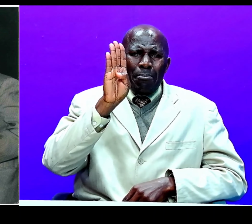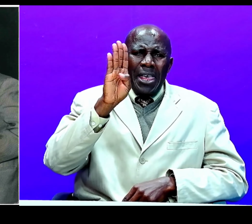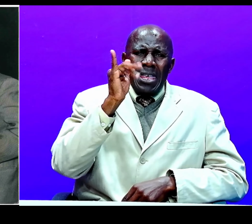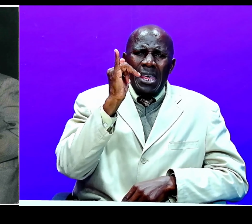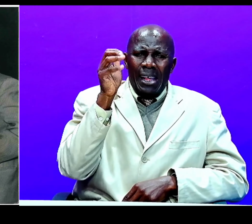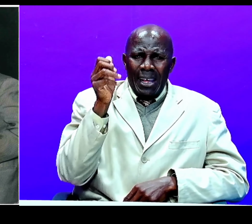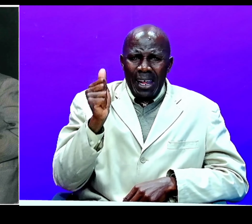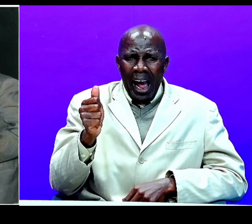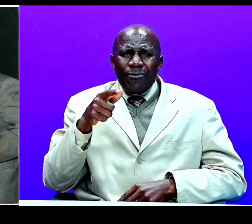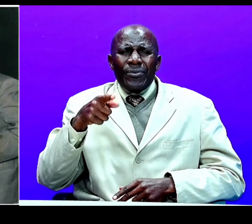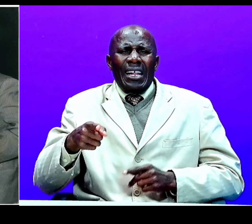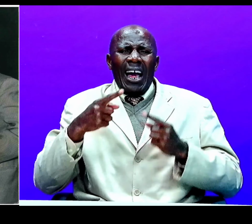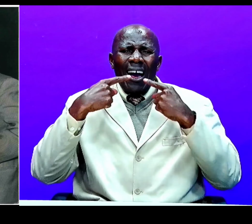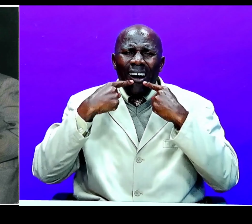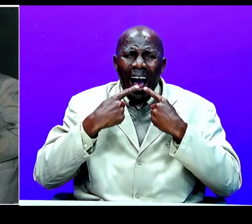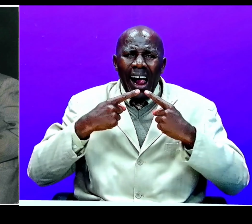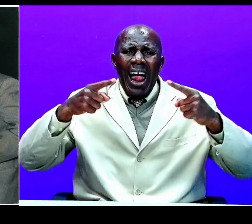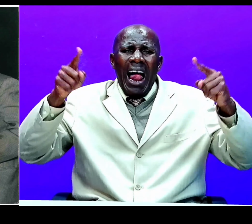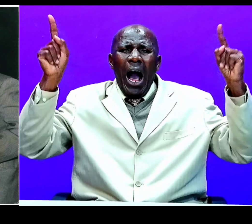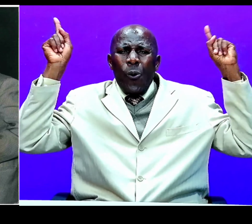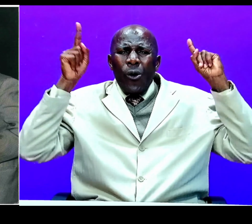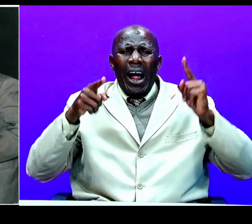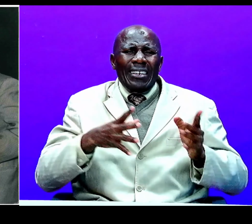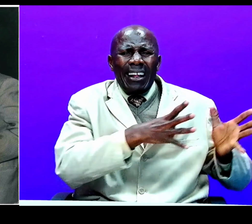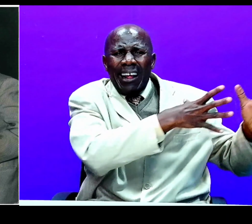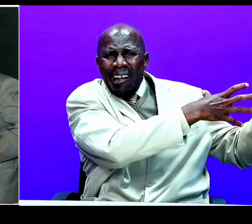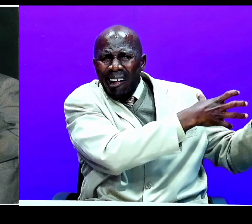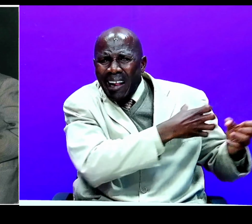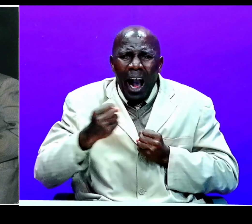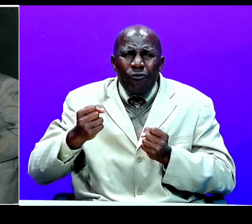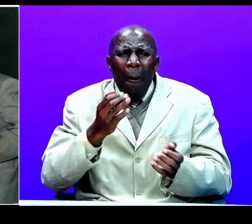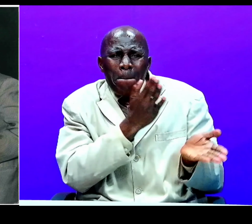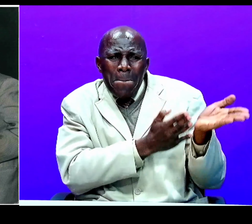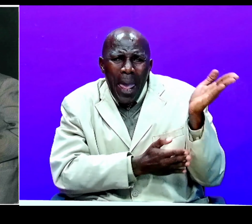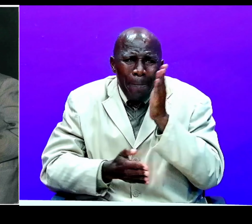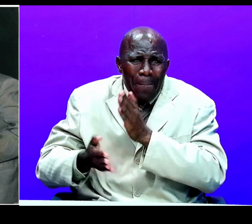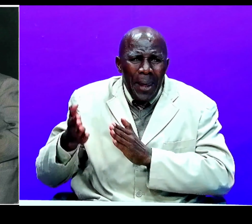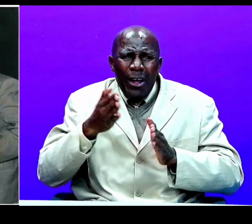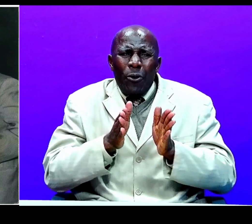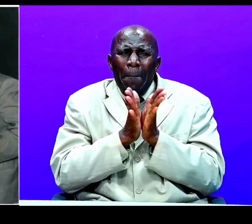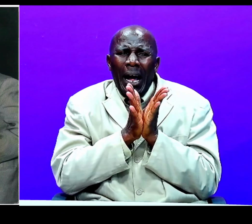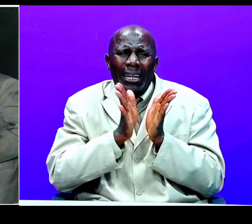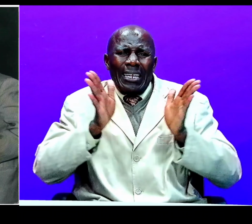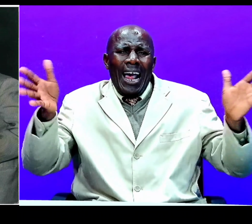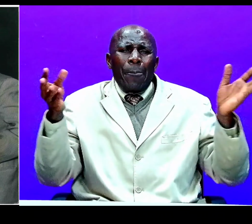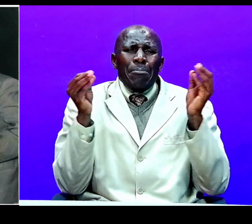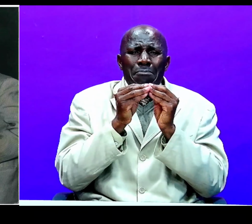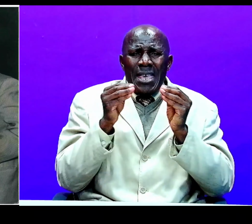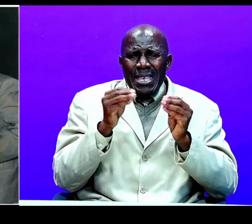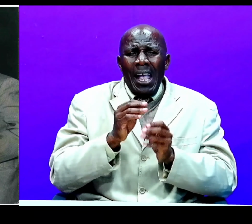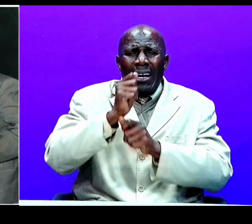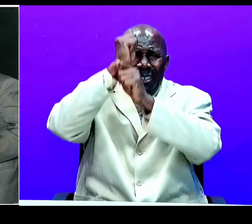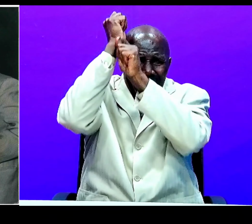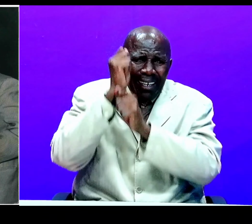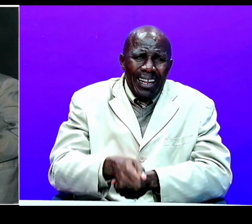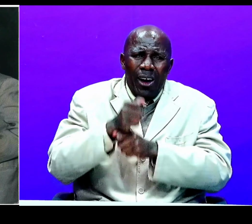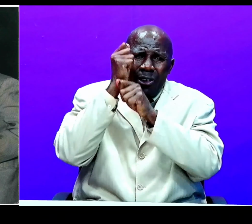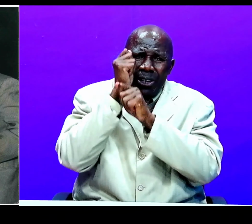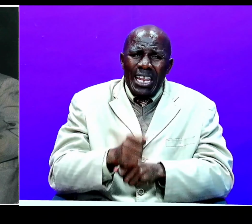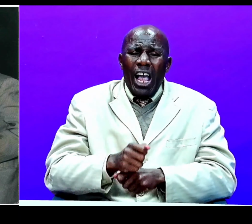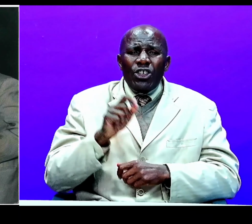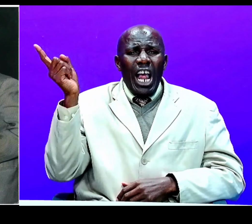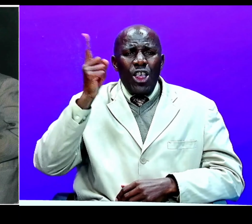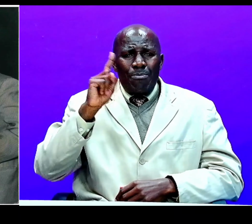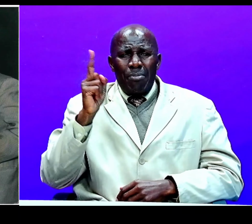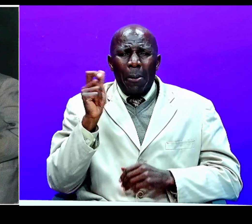plan, a public meeting, a Kamkunji in Nairobi on 7th July to